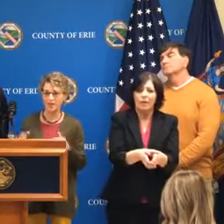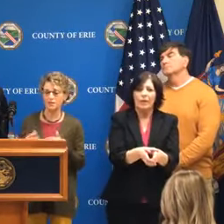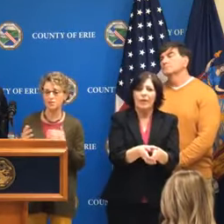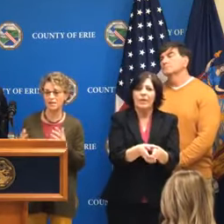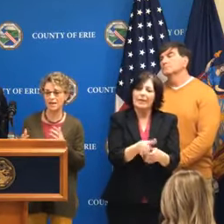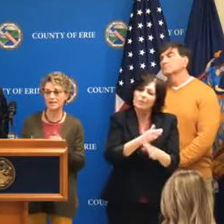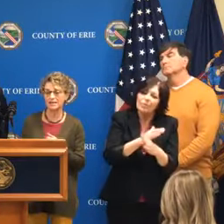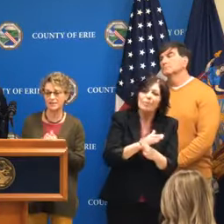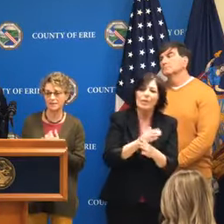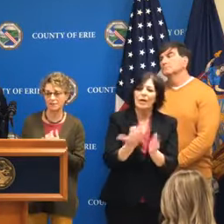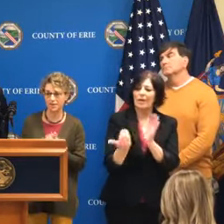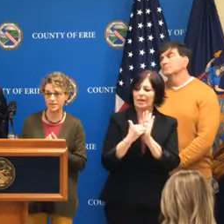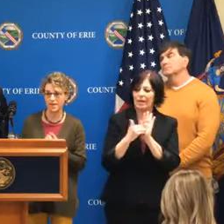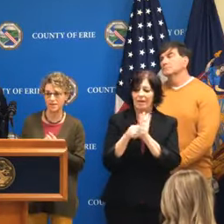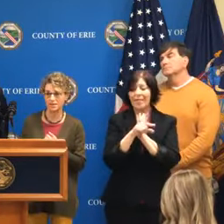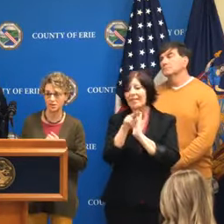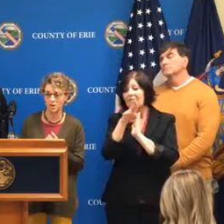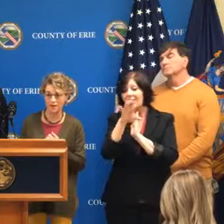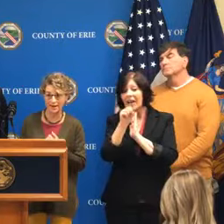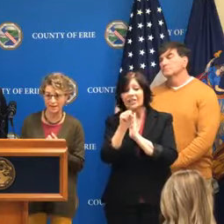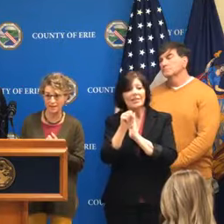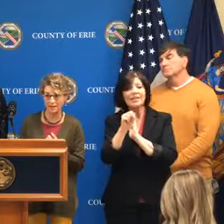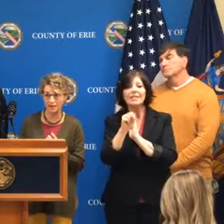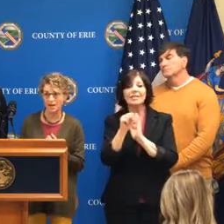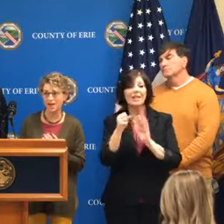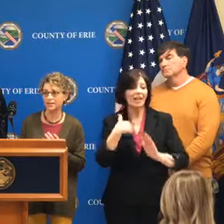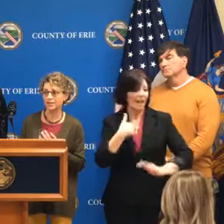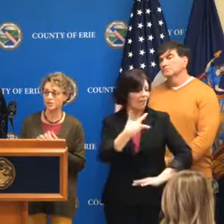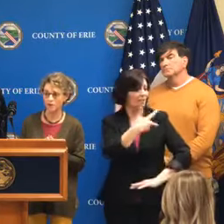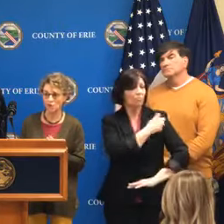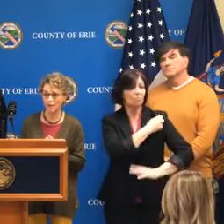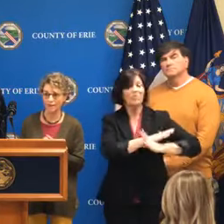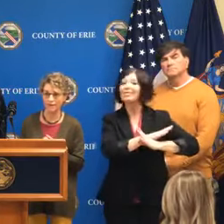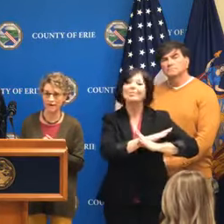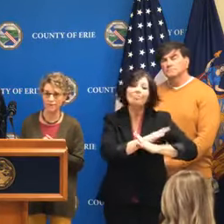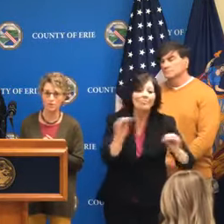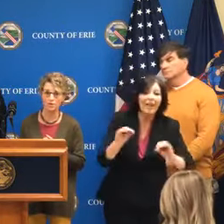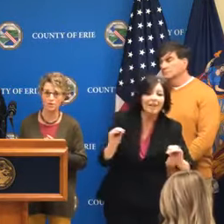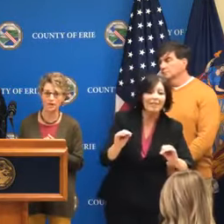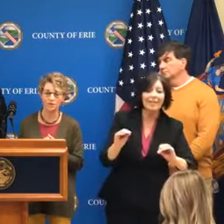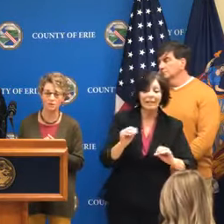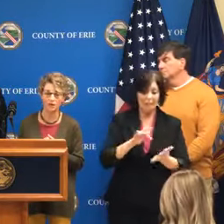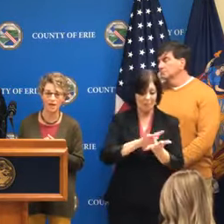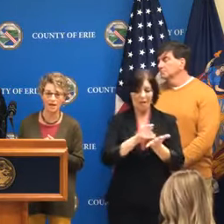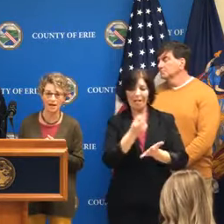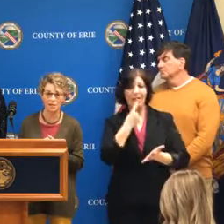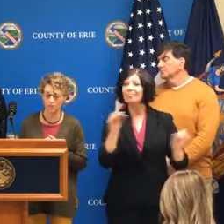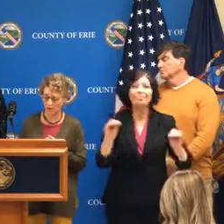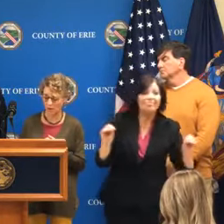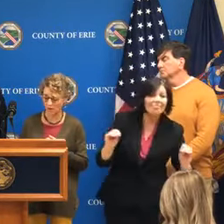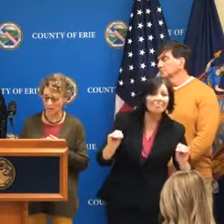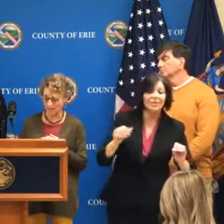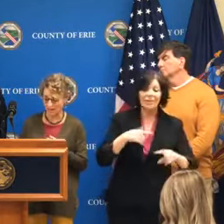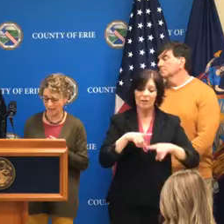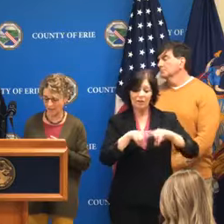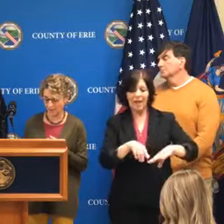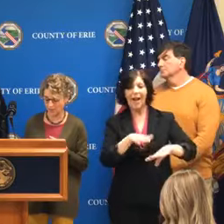public. Because again, this virus has no vaccine and there is no antiviral, so we have to rely on what we